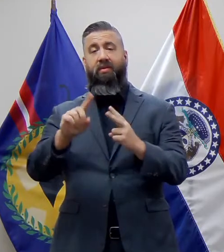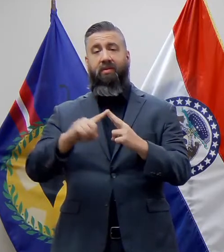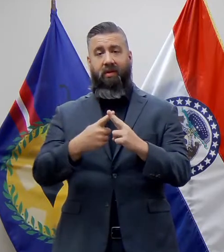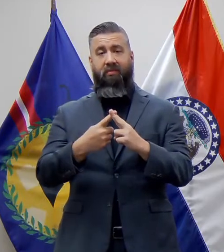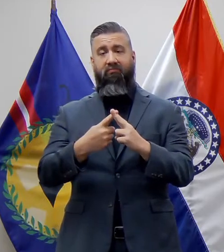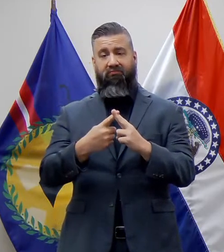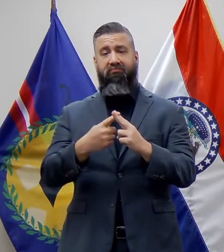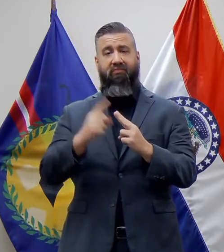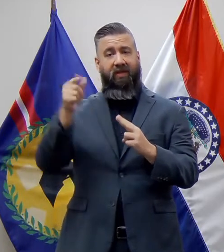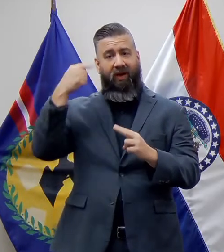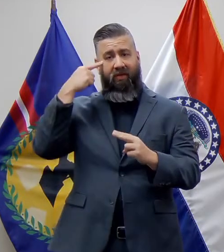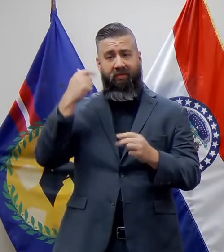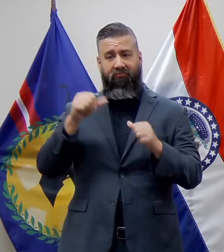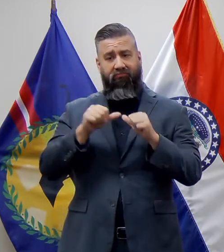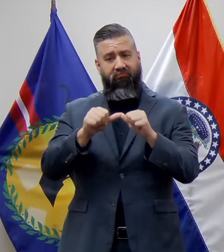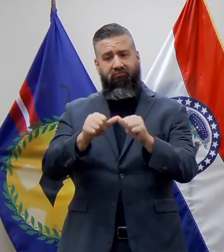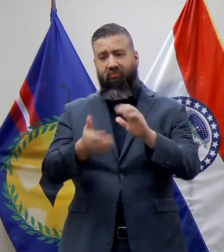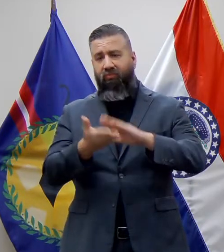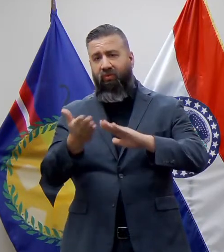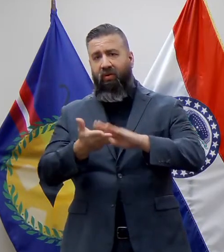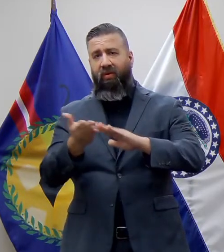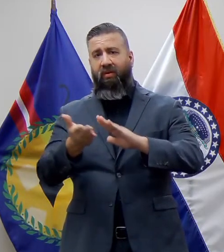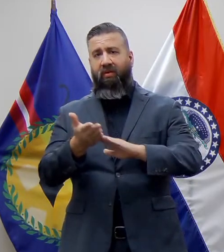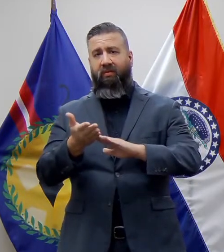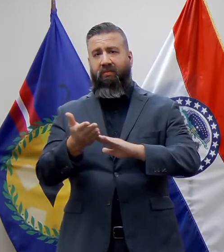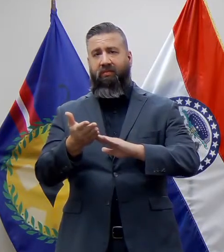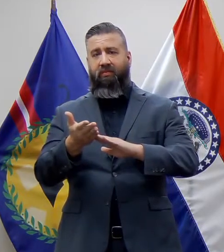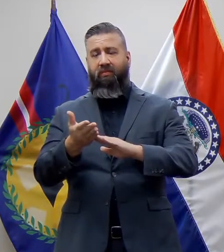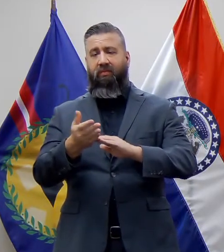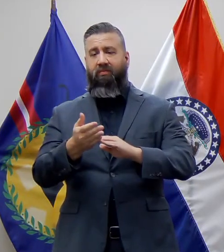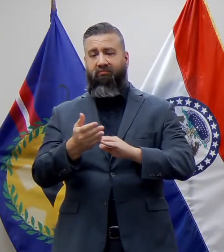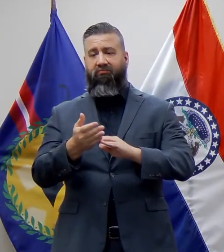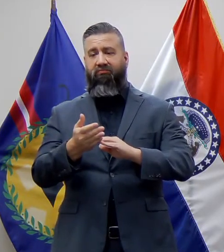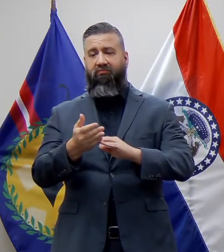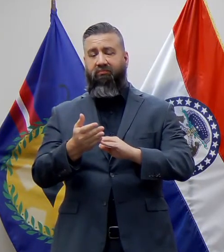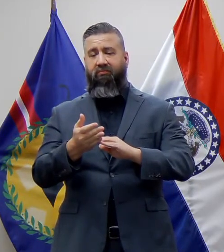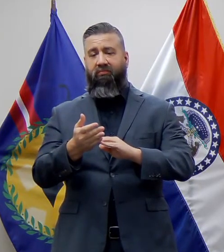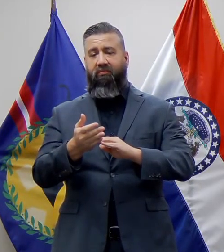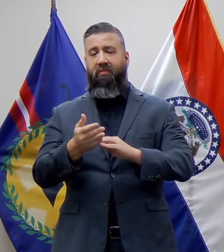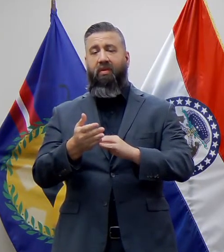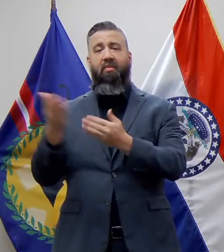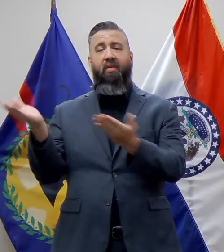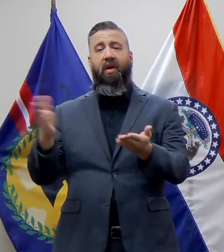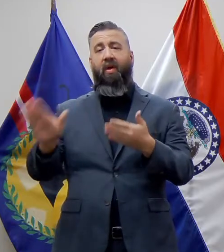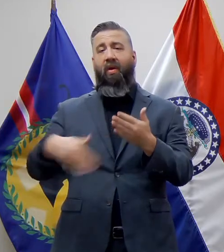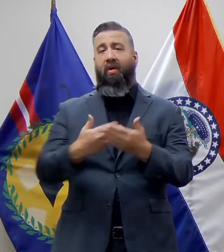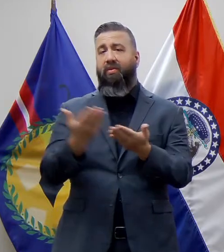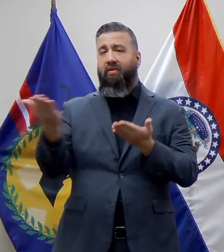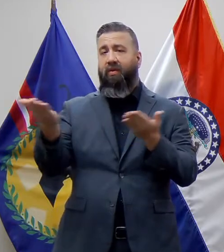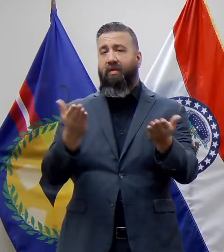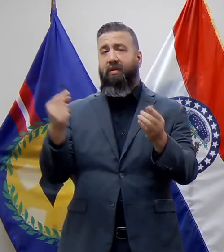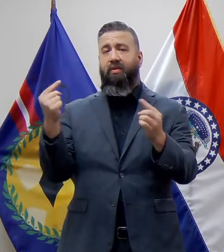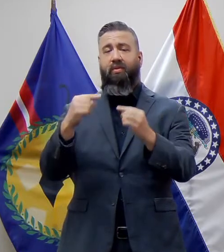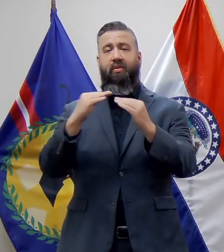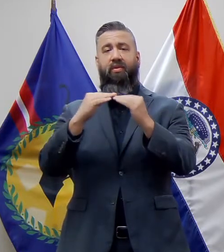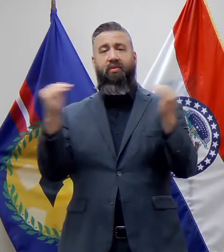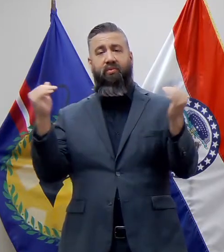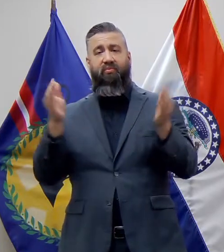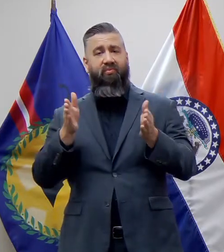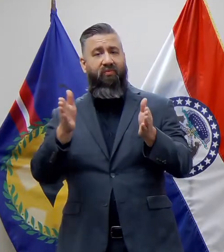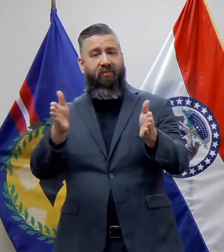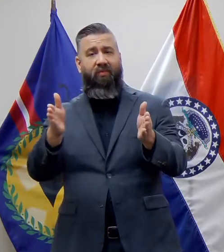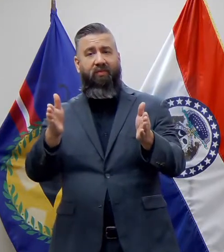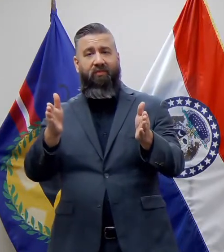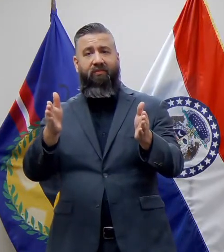more online options, and here in Clayton, bringing all services to the street level to reduce traffic on the elevators and on other floors